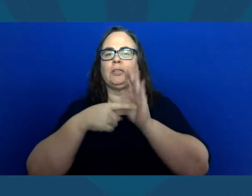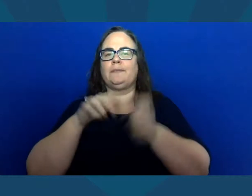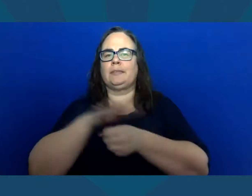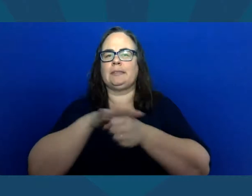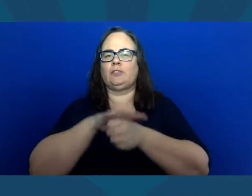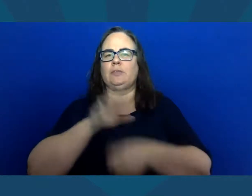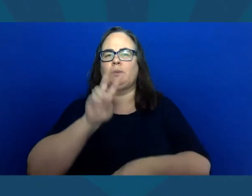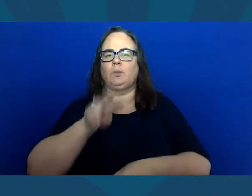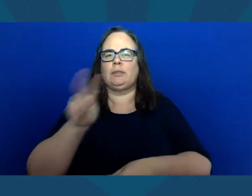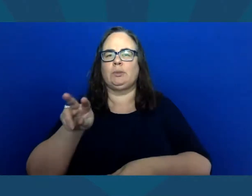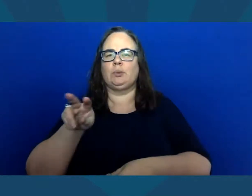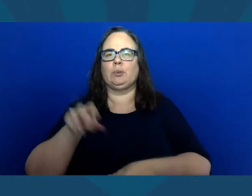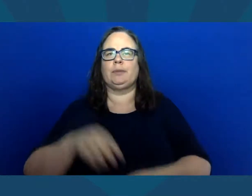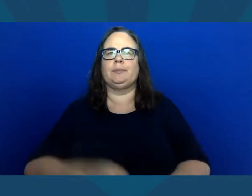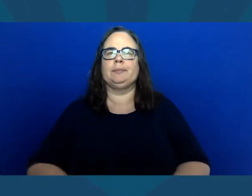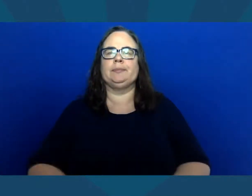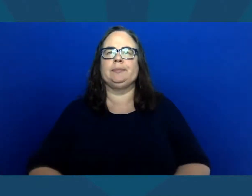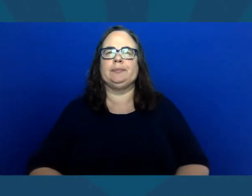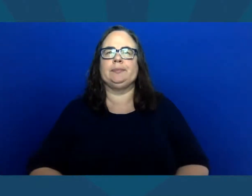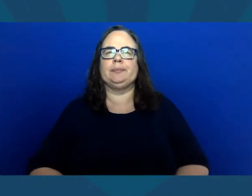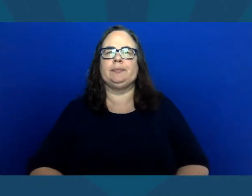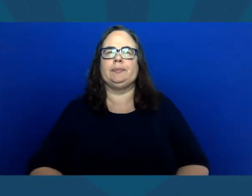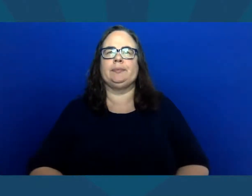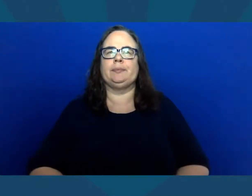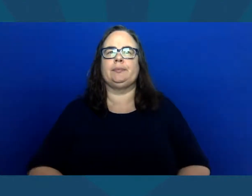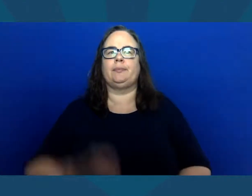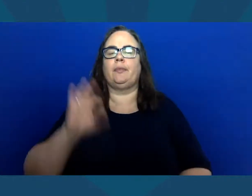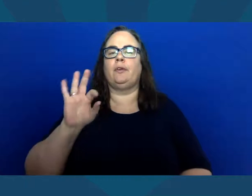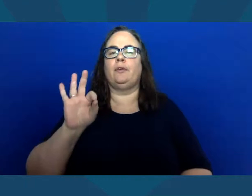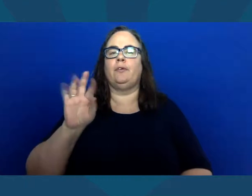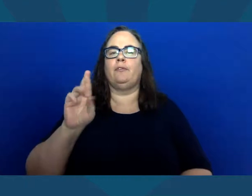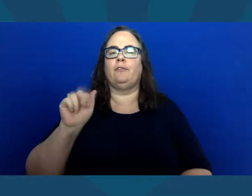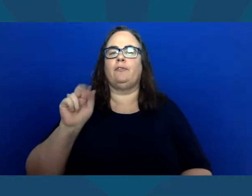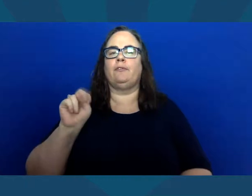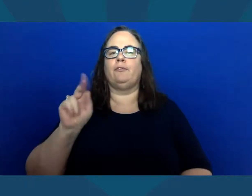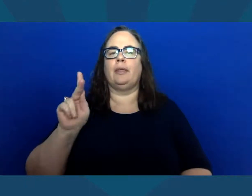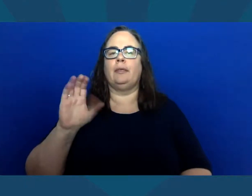Candidates for State Representative, District 22.